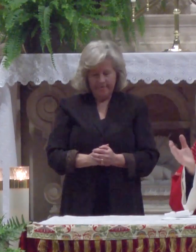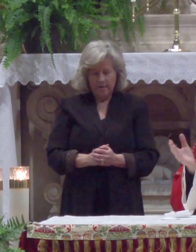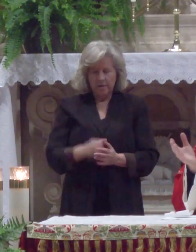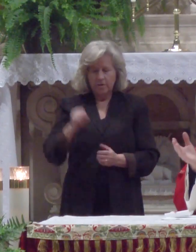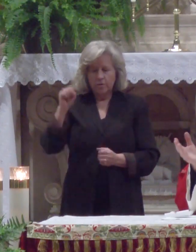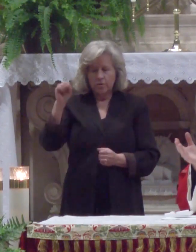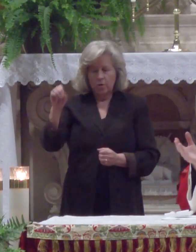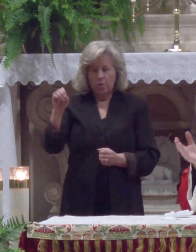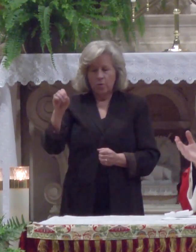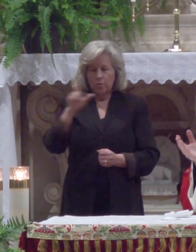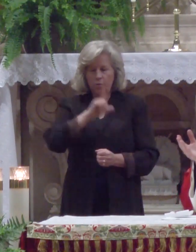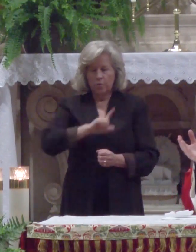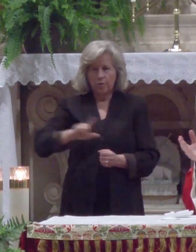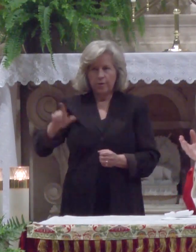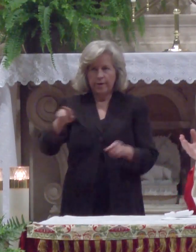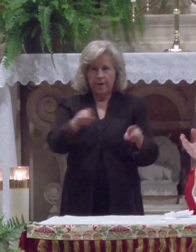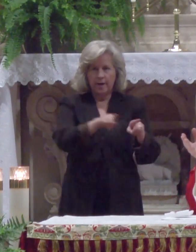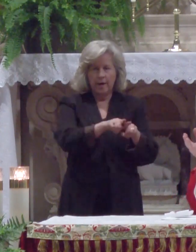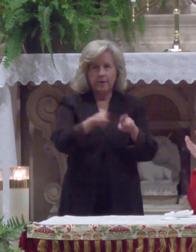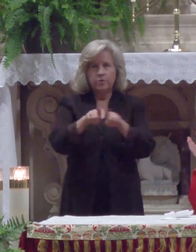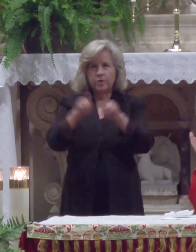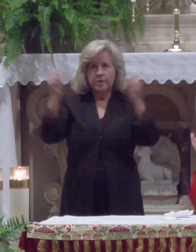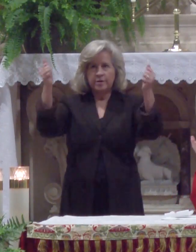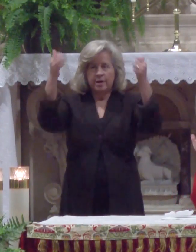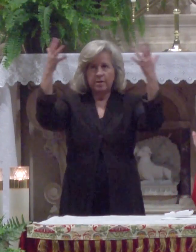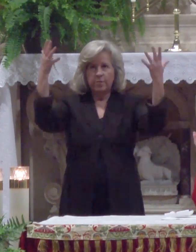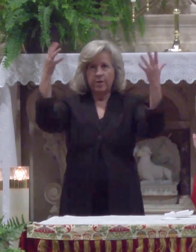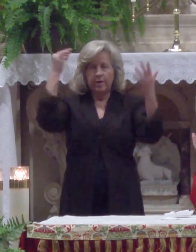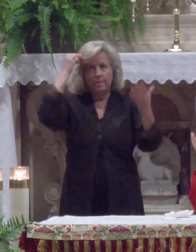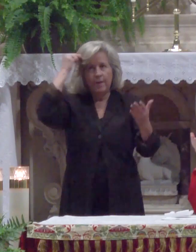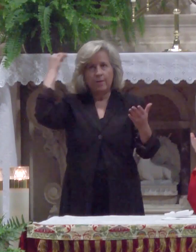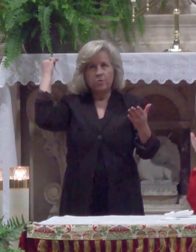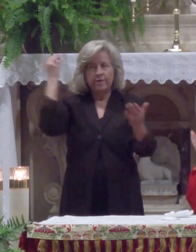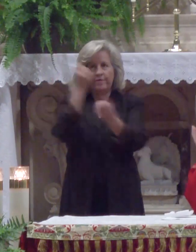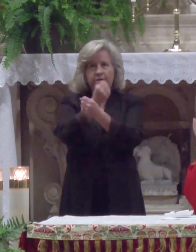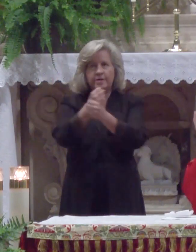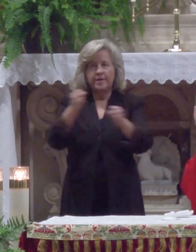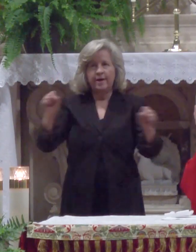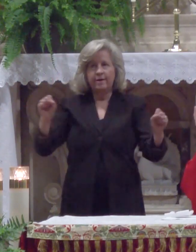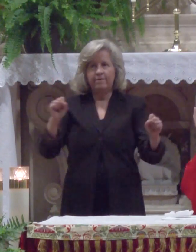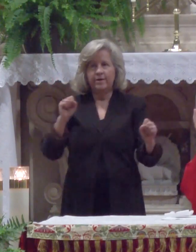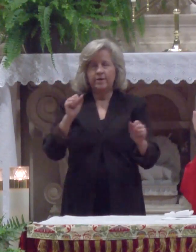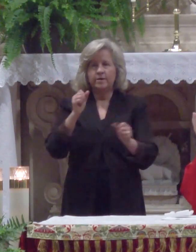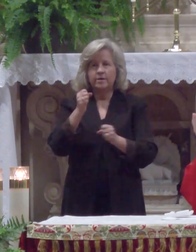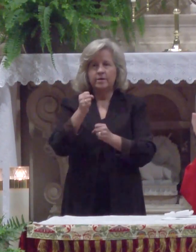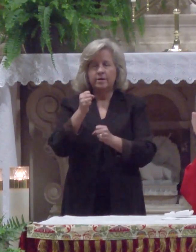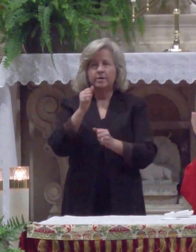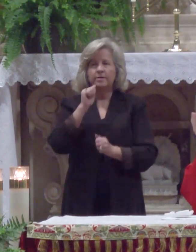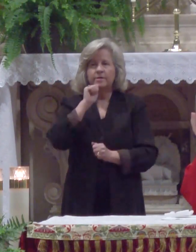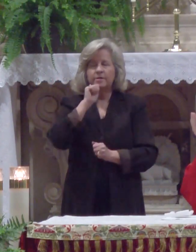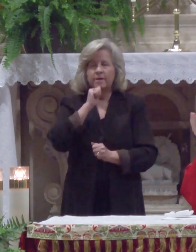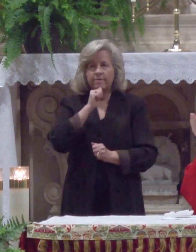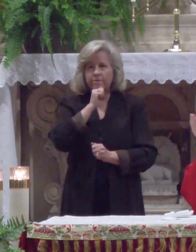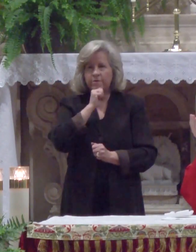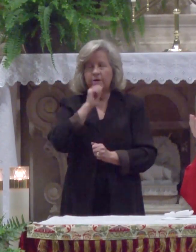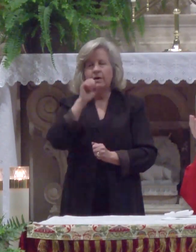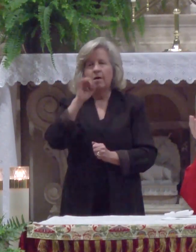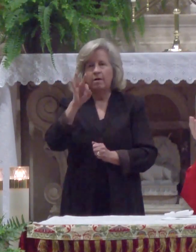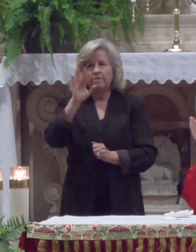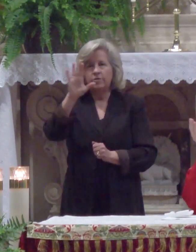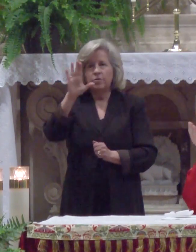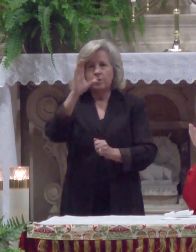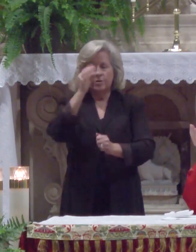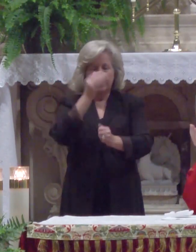Therefore, Lord, as we celebrate the memorial of the saving passion of your Son, his wondrous resurrection and ascension into